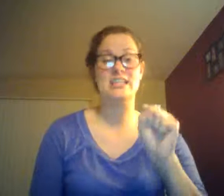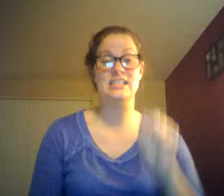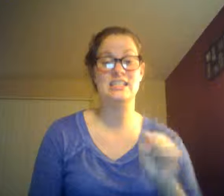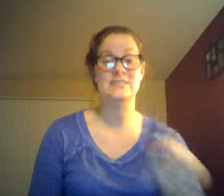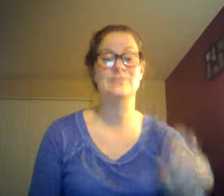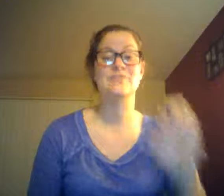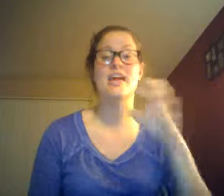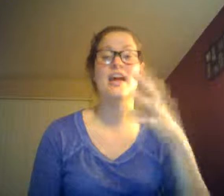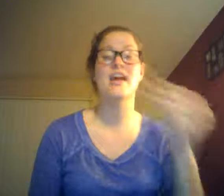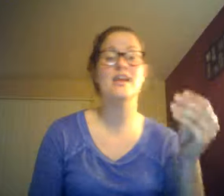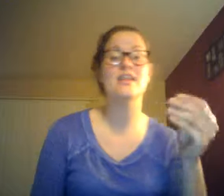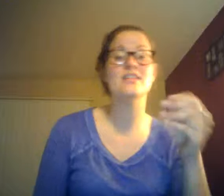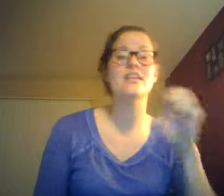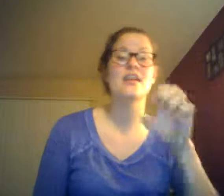manatees, and